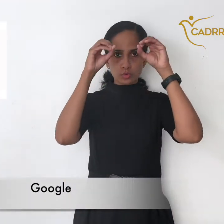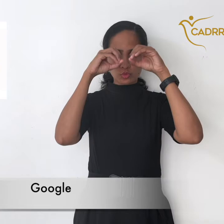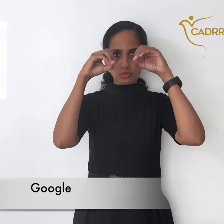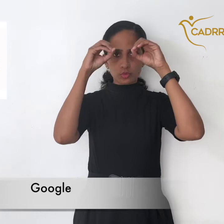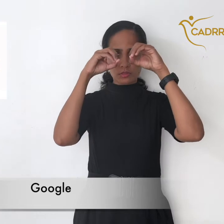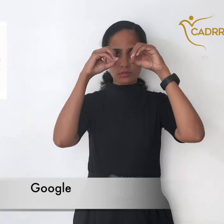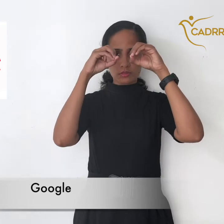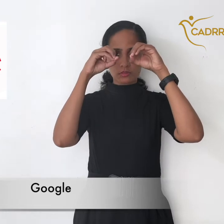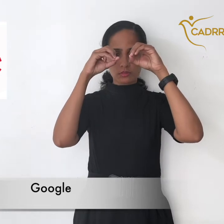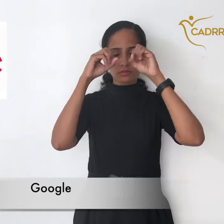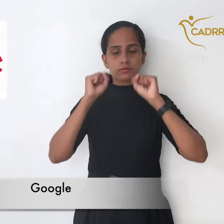Google,